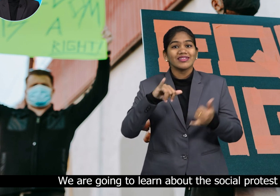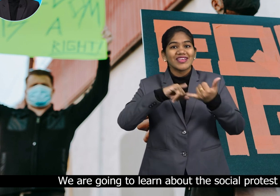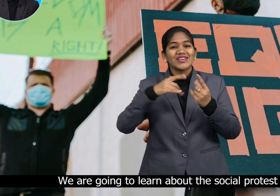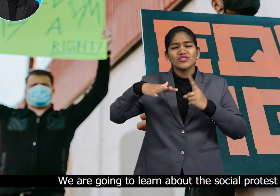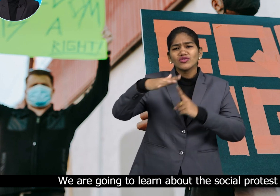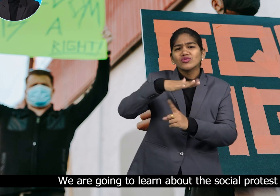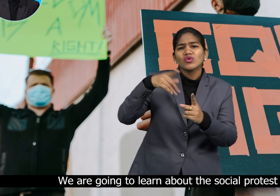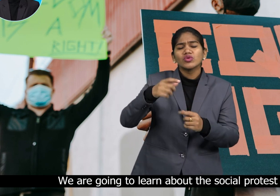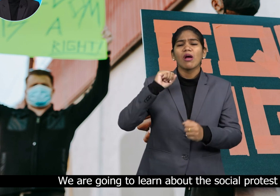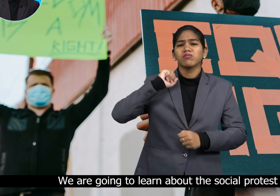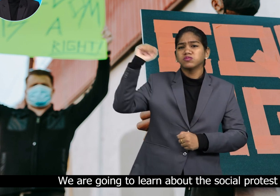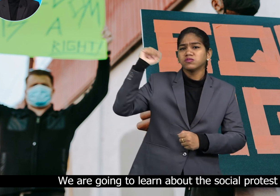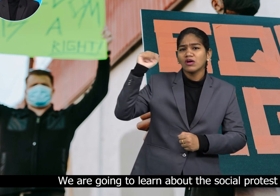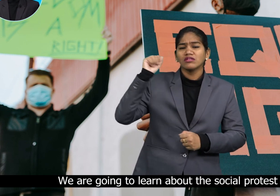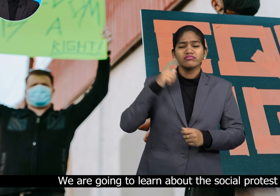protest movement.